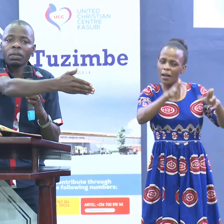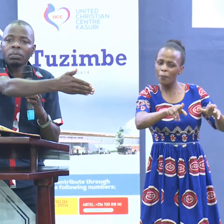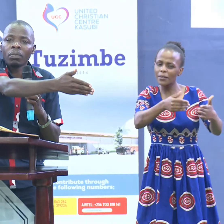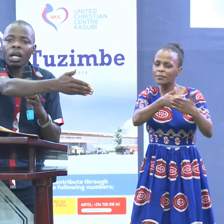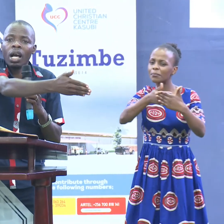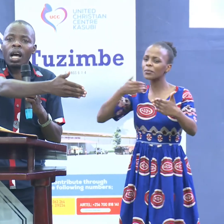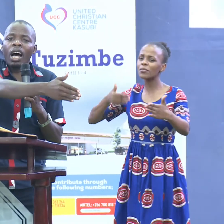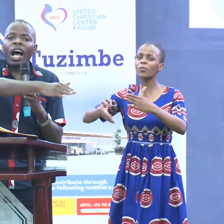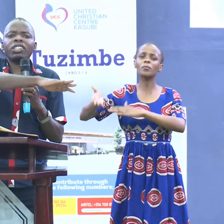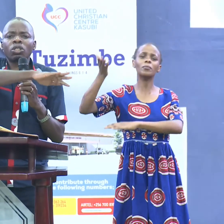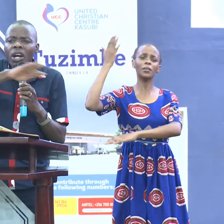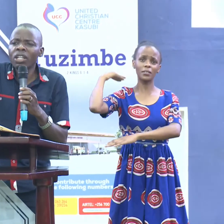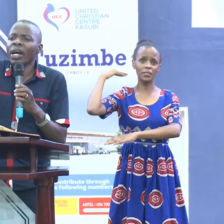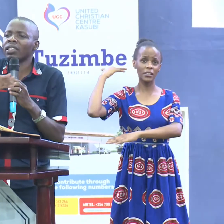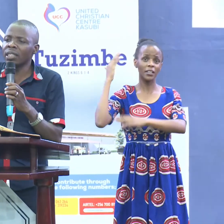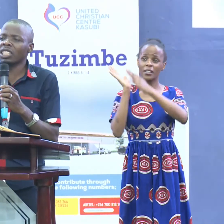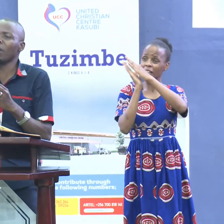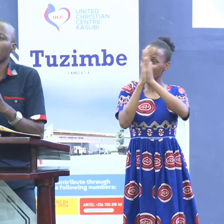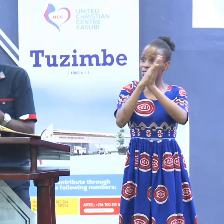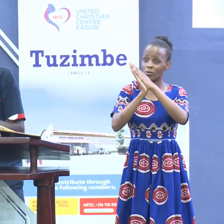This happened long ago.